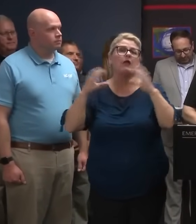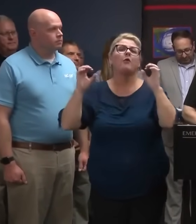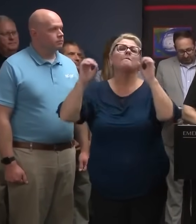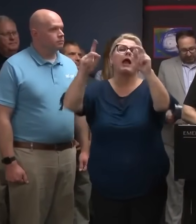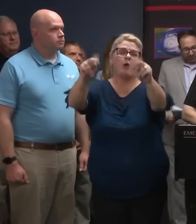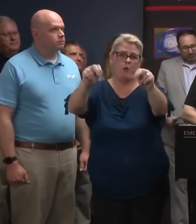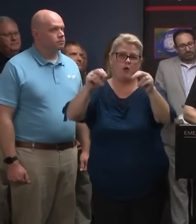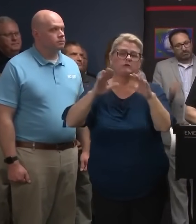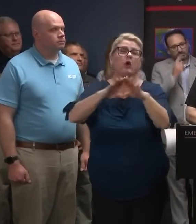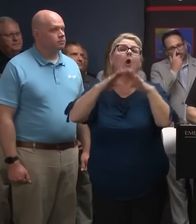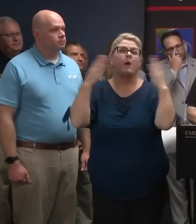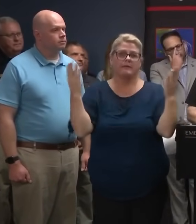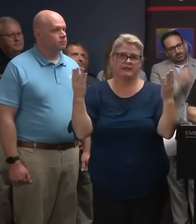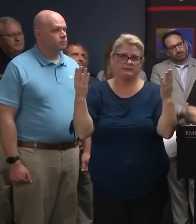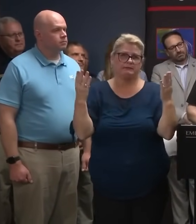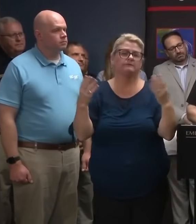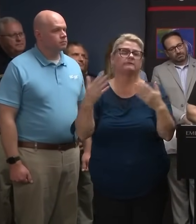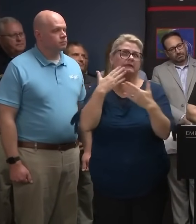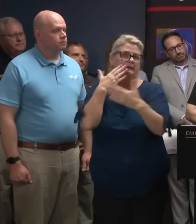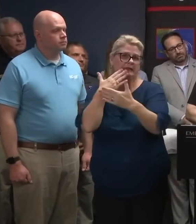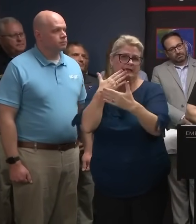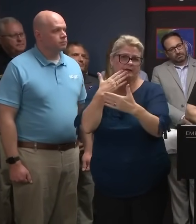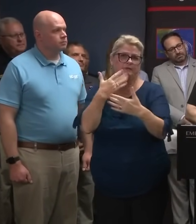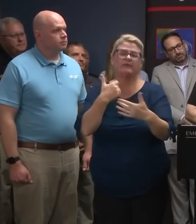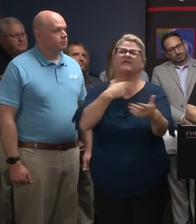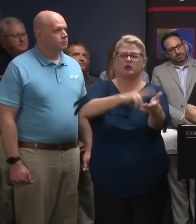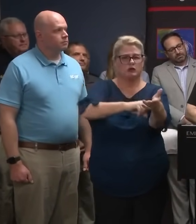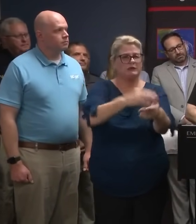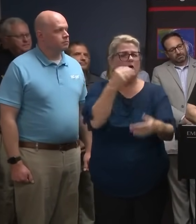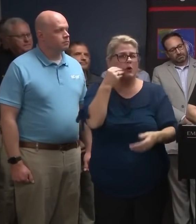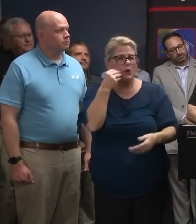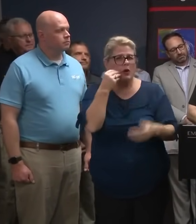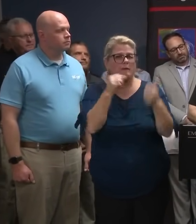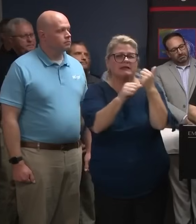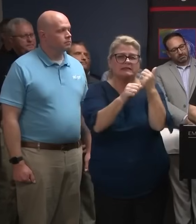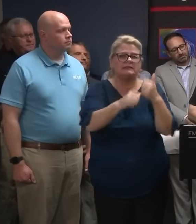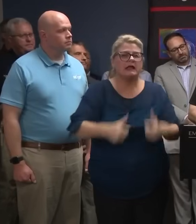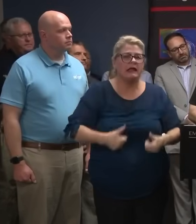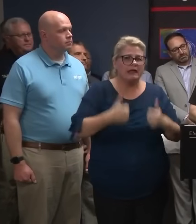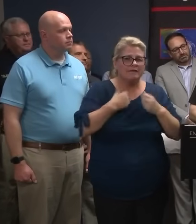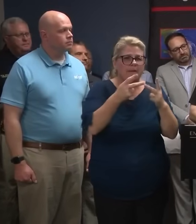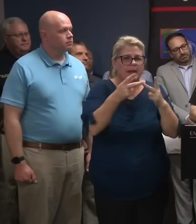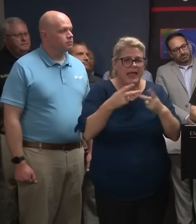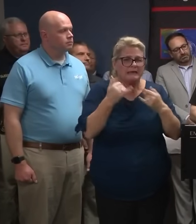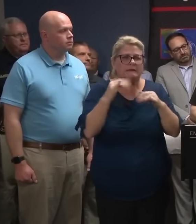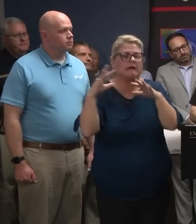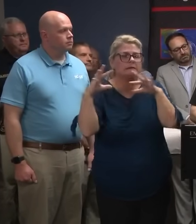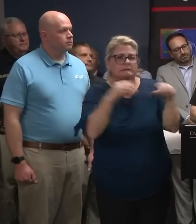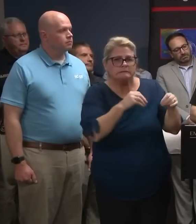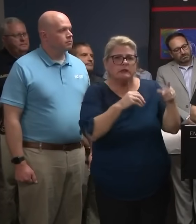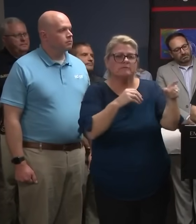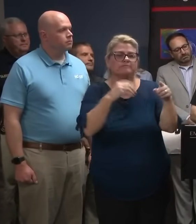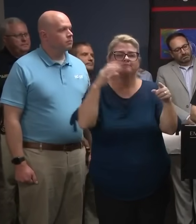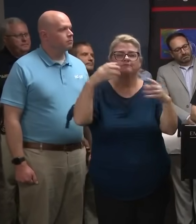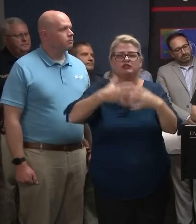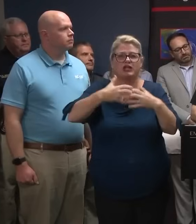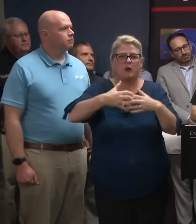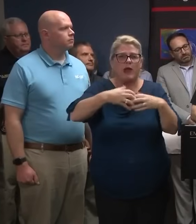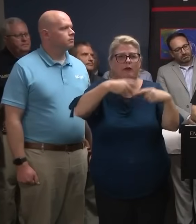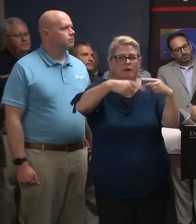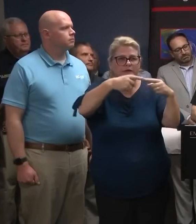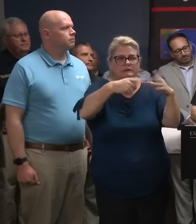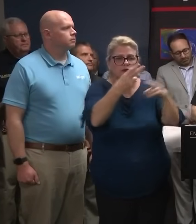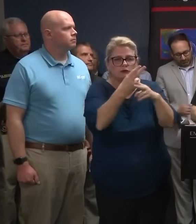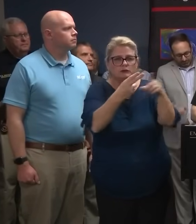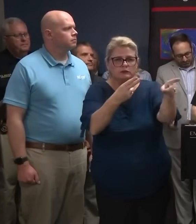operational and open, so that's very good news. We still have nursing homes and assisted livings and other facilities that are running on generator power. We are working